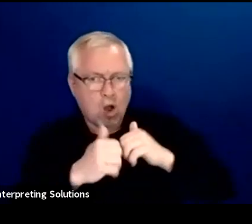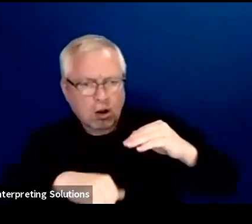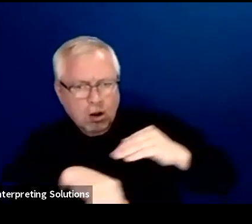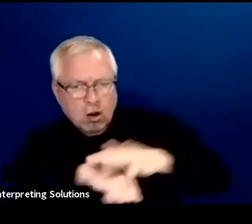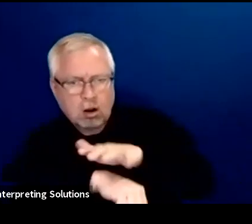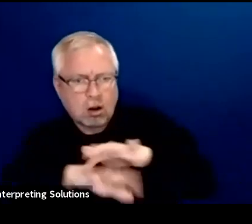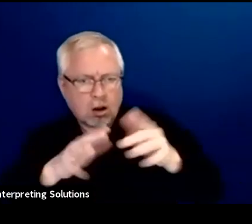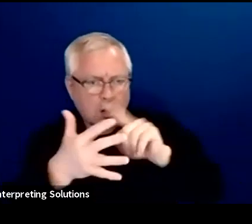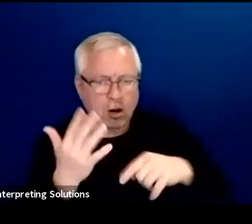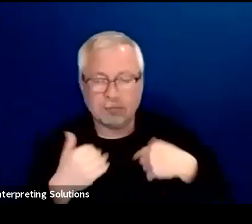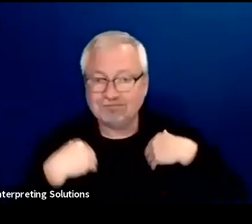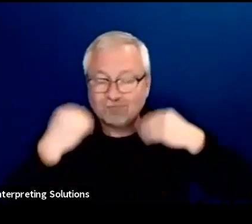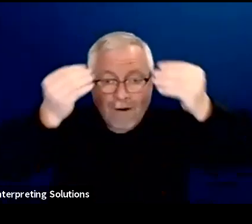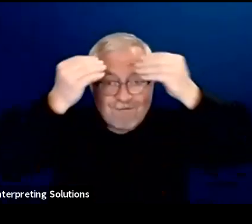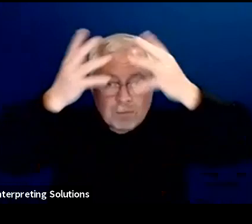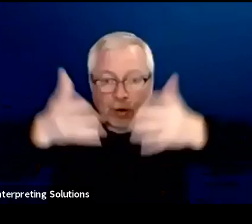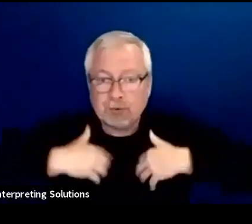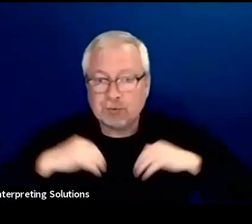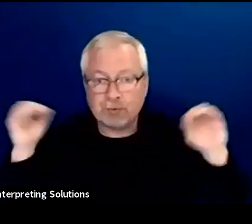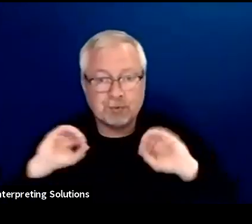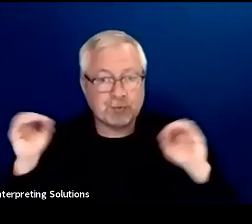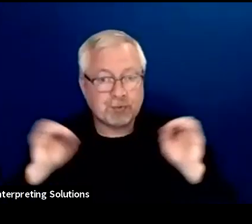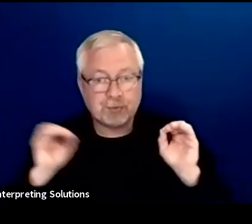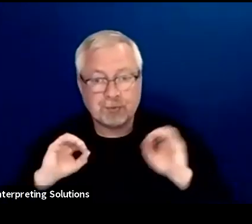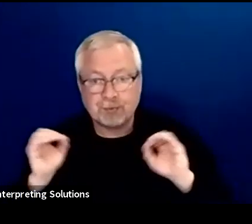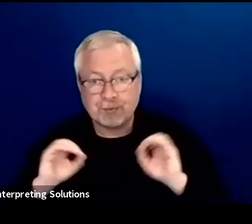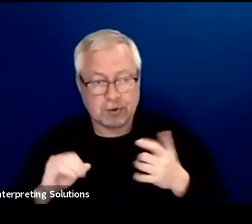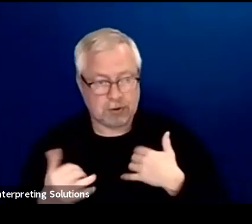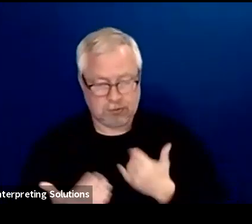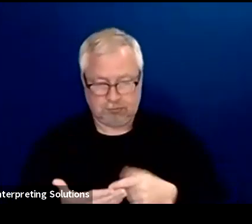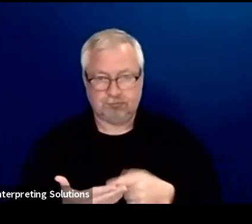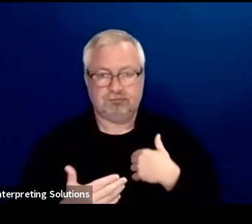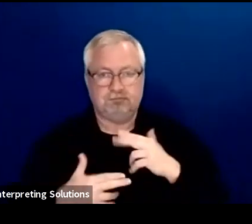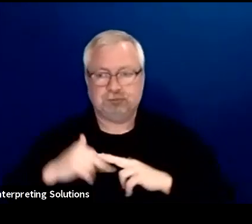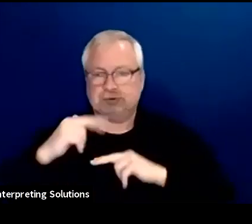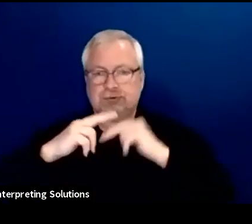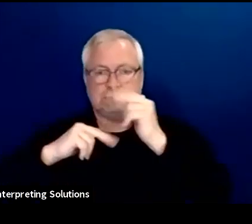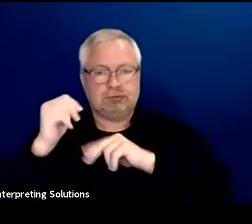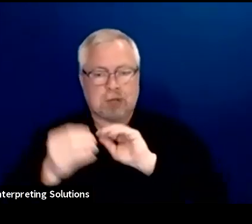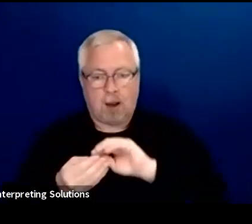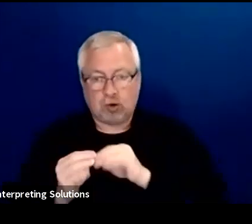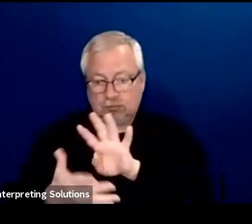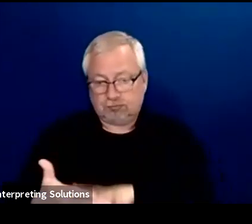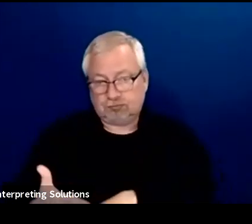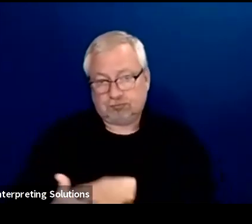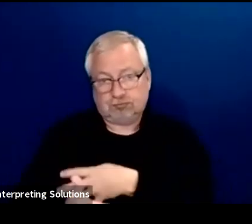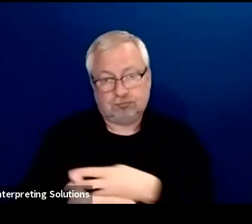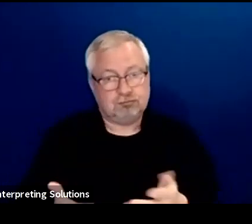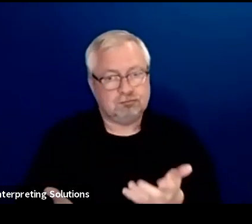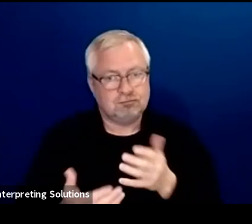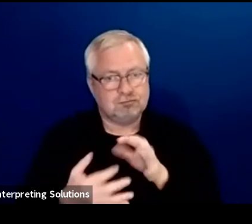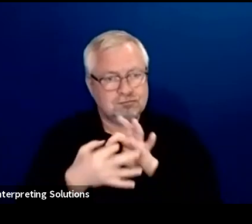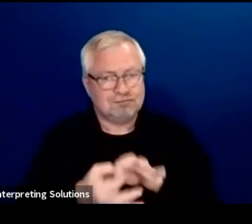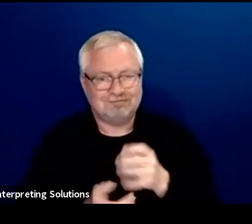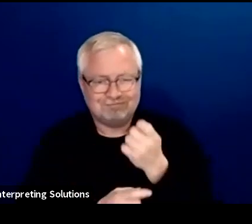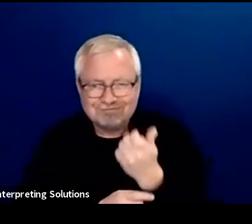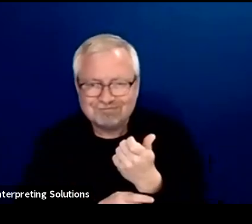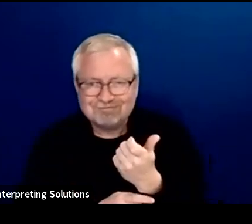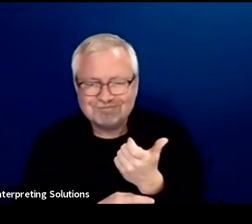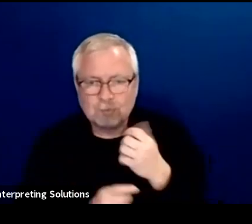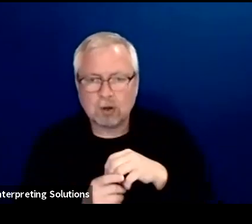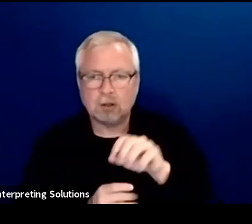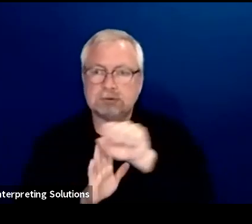it was constructed using minimal amount of Minnesota data to give me a picture on, if I don't change anything or I don't take some actions here, what's